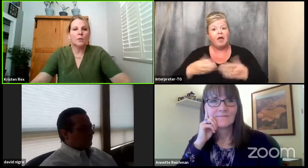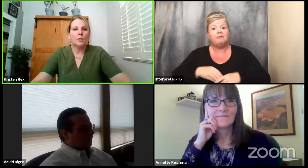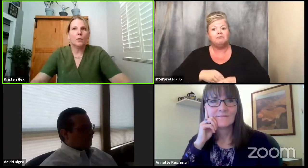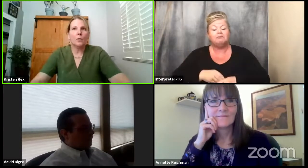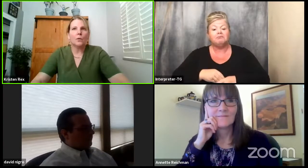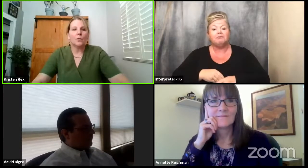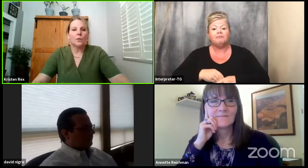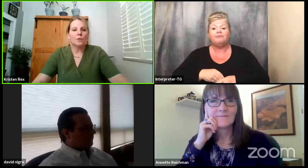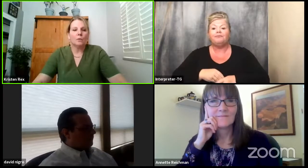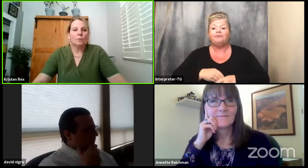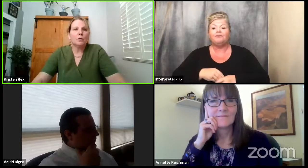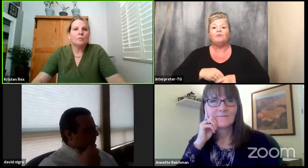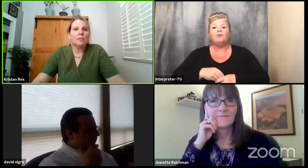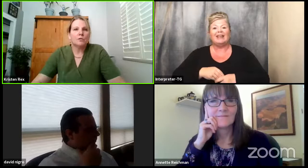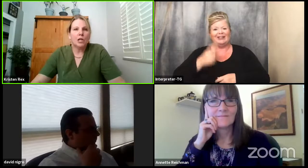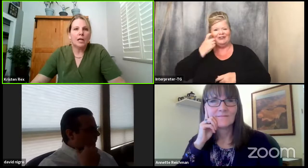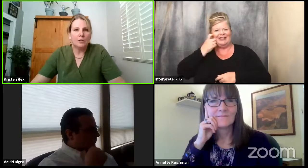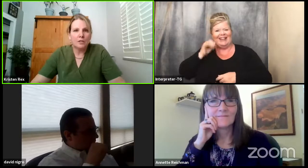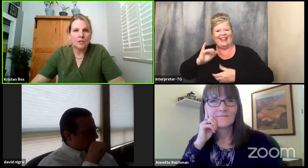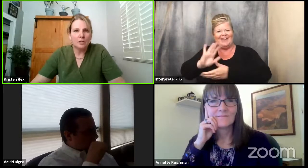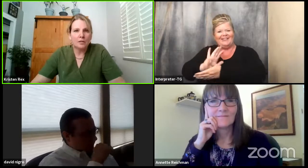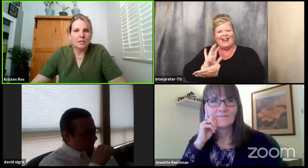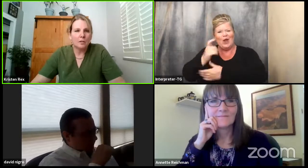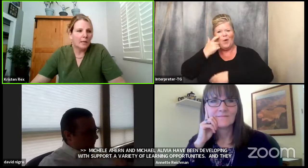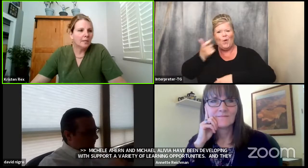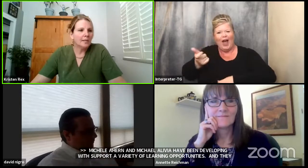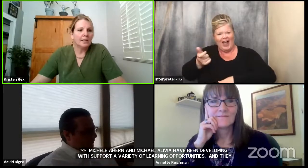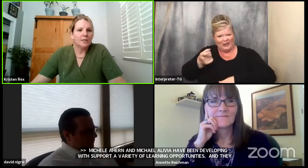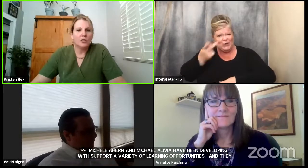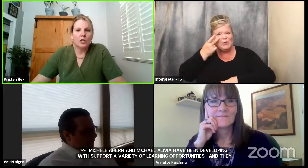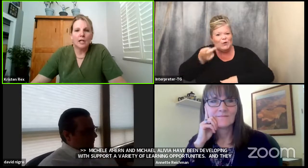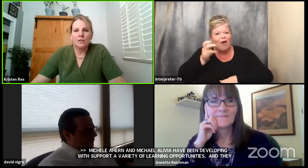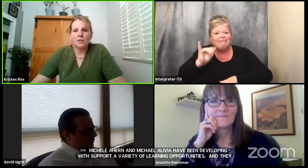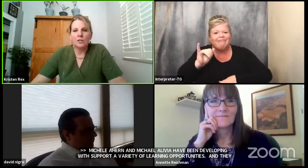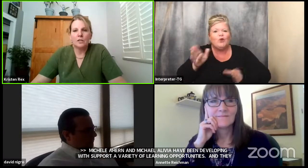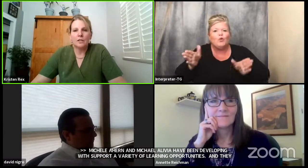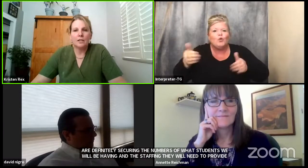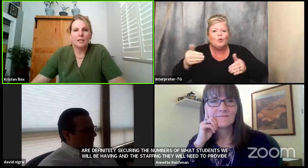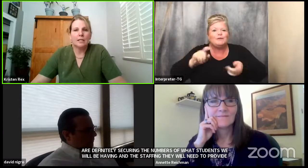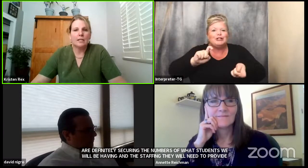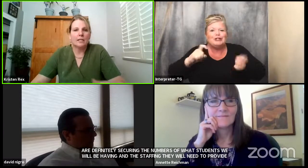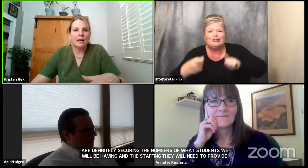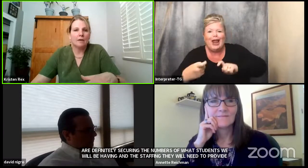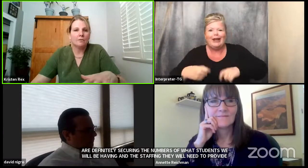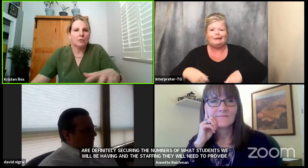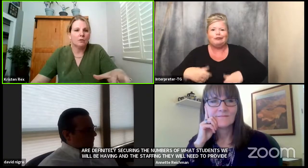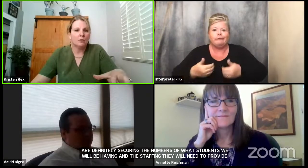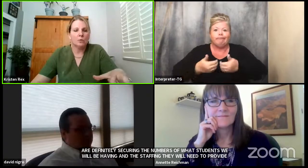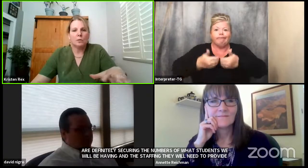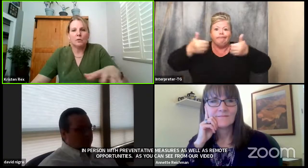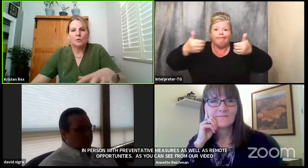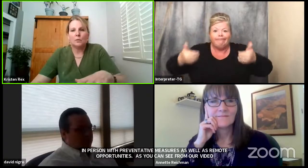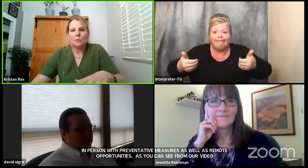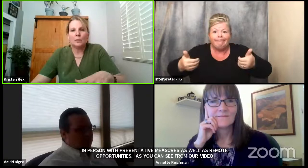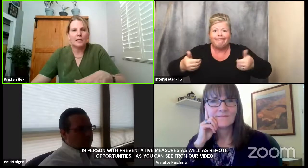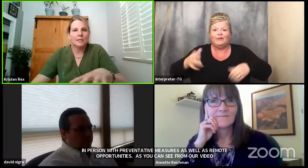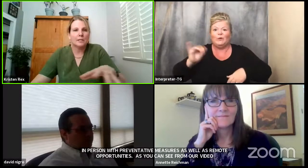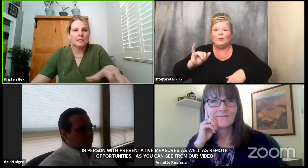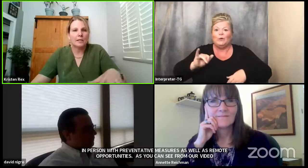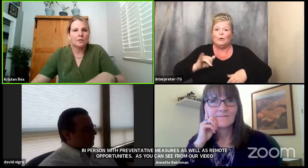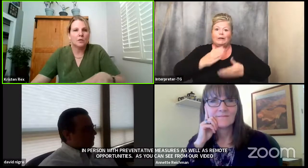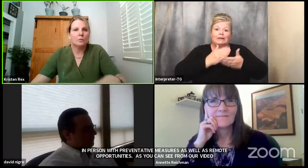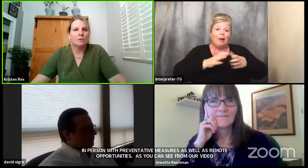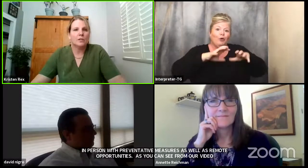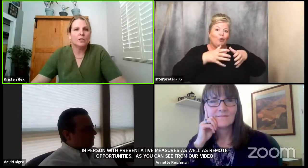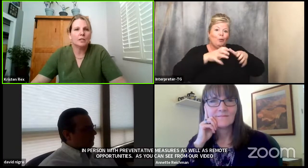video, the rooms have changed, the spacing has changed, the need to have certain groups in certain